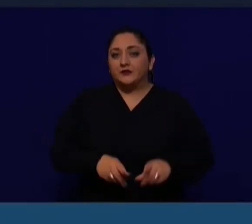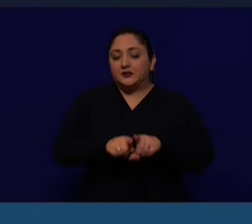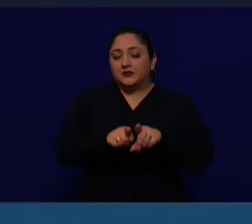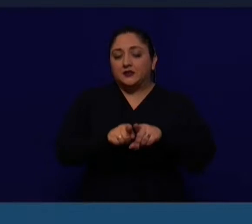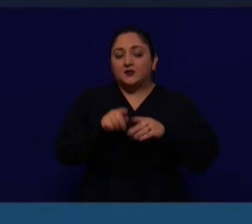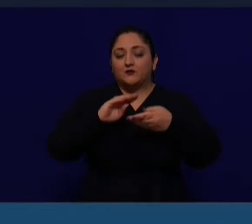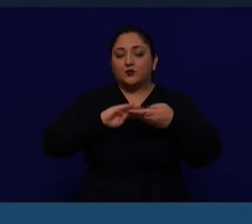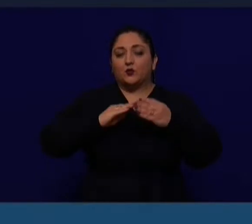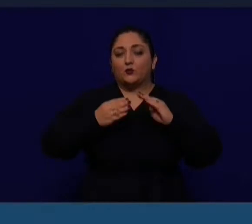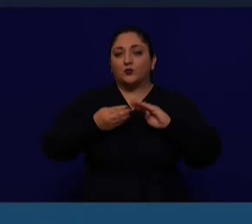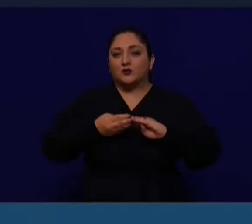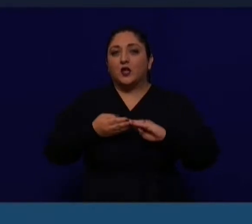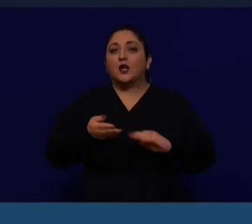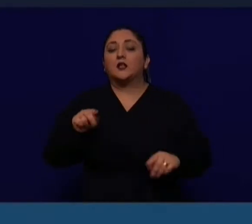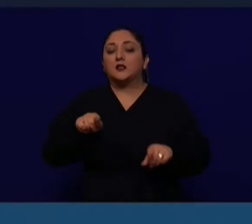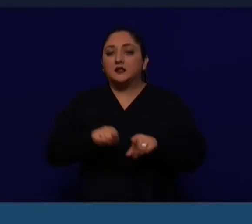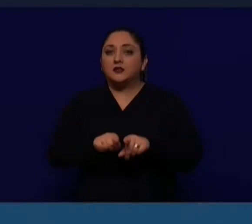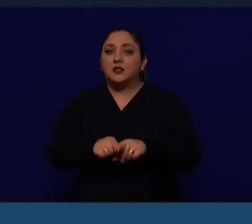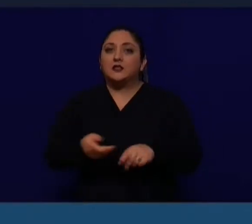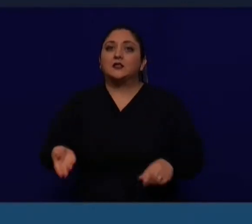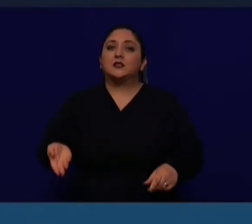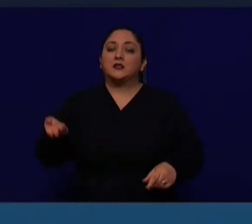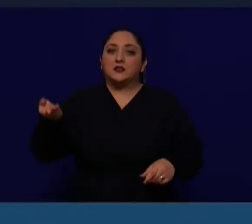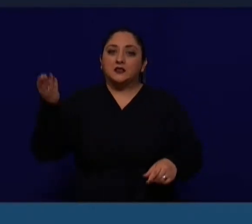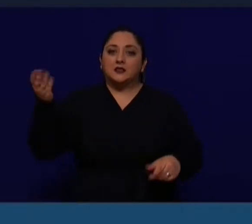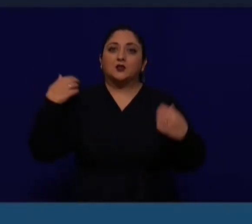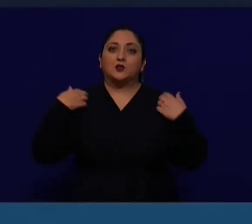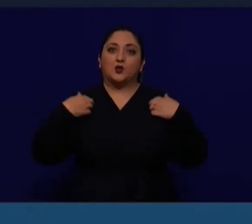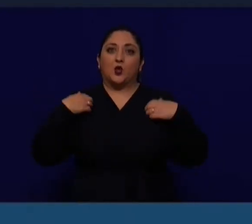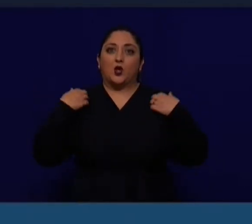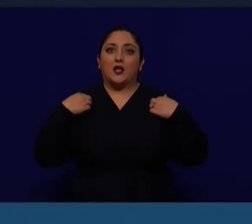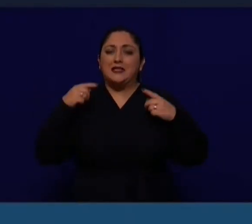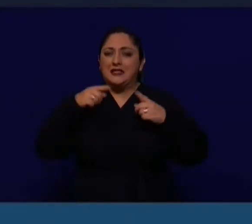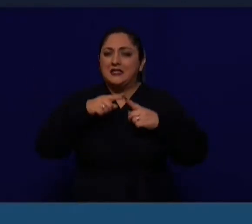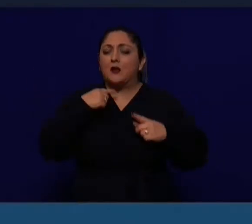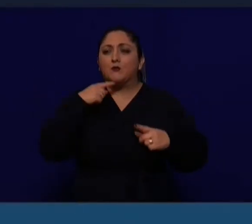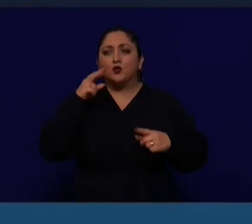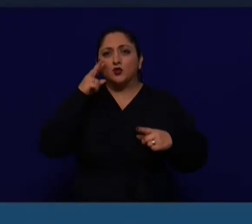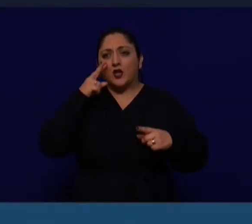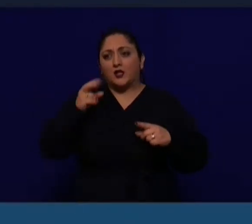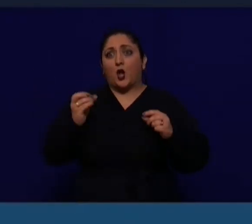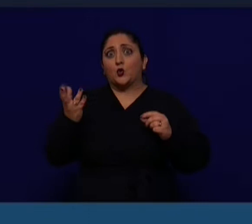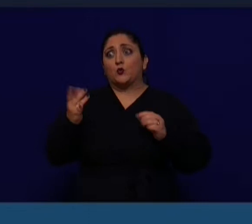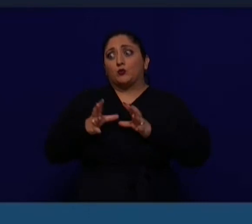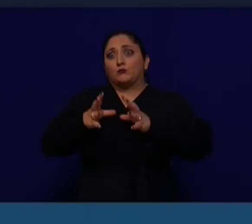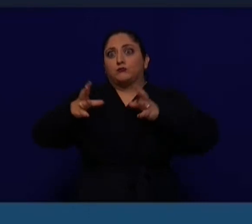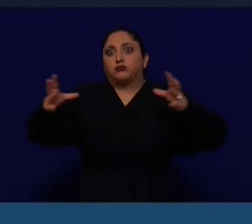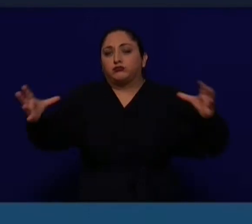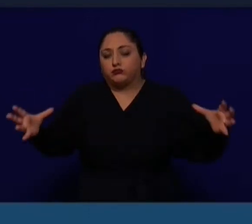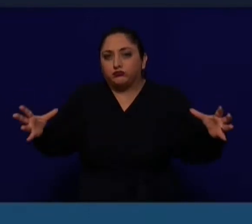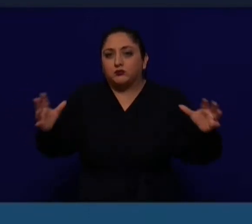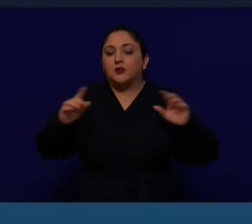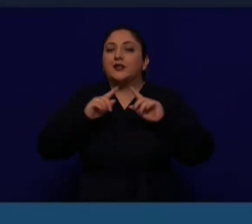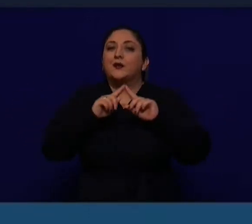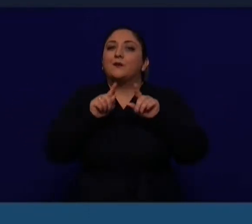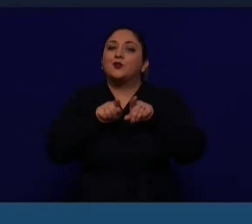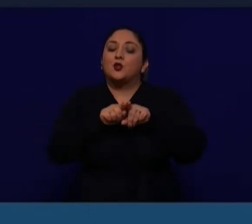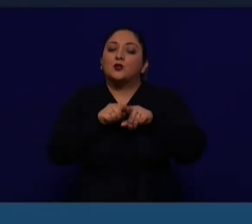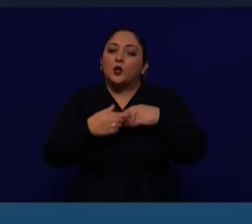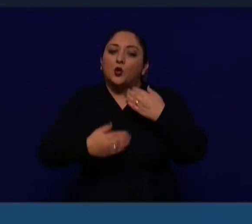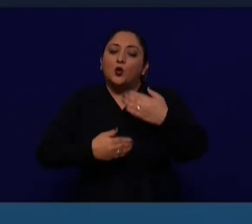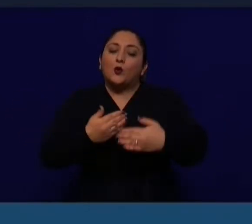tal-persuni li jkunu affettwati. Sa issa ma kellniex dawk il-clusters kbar, però xorta rridu nieħdu l-miżuri biex kemm